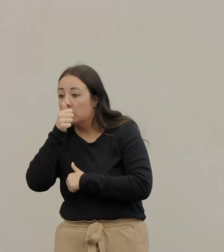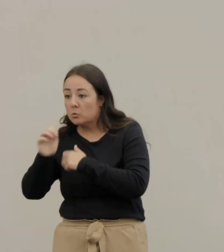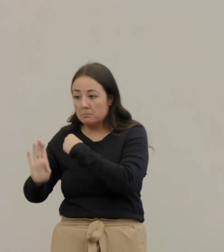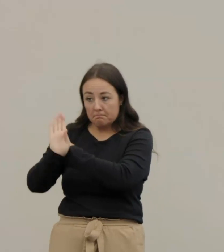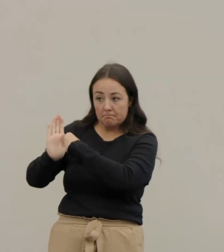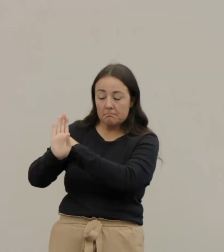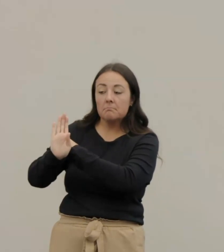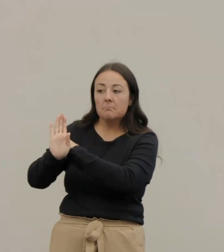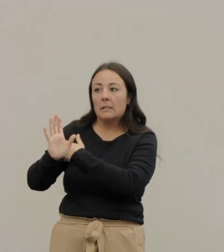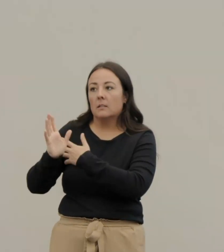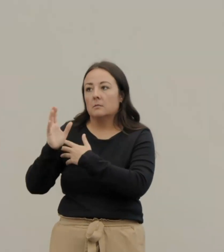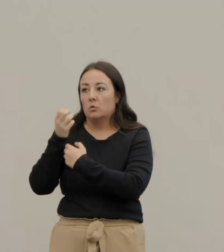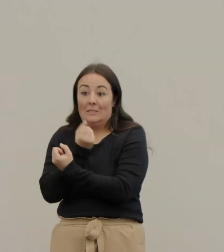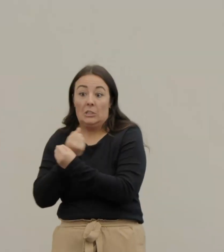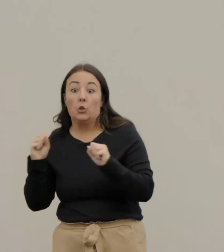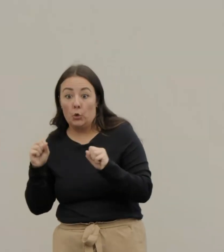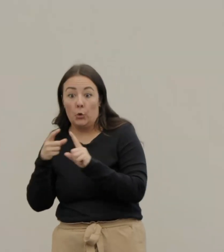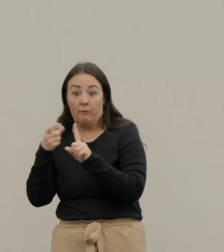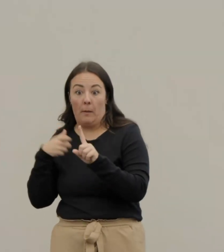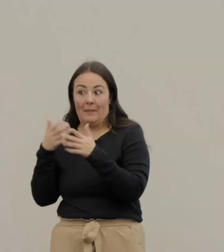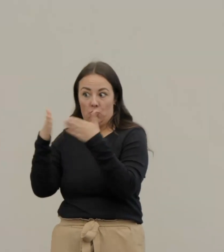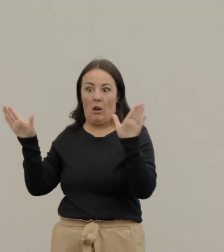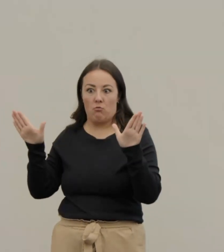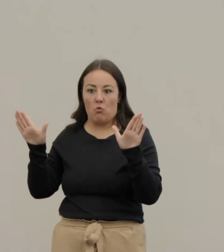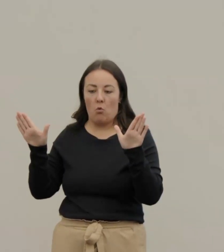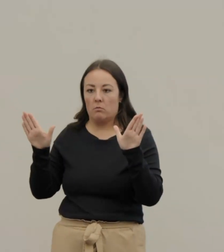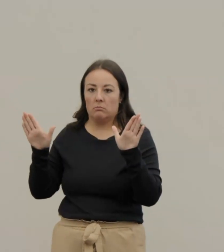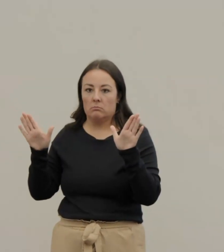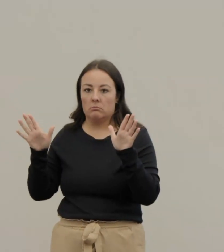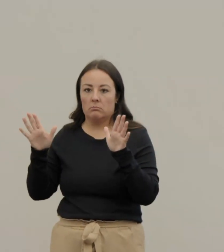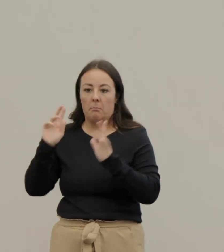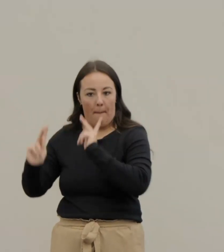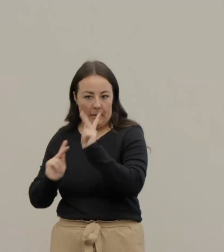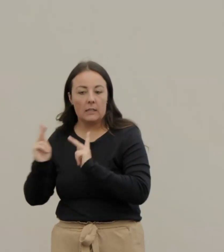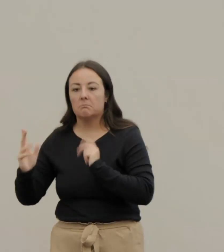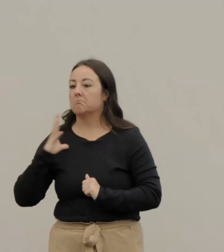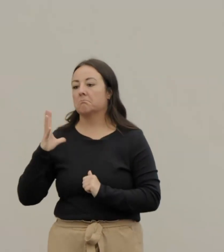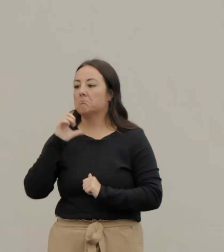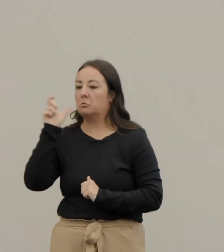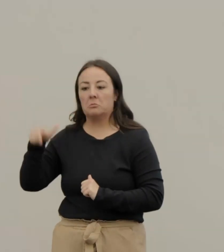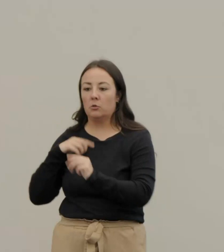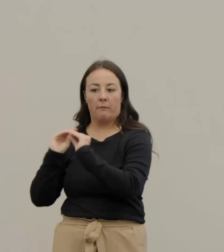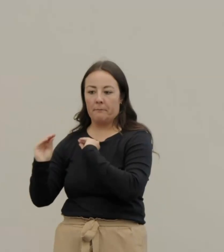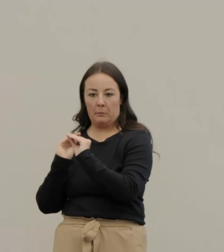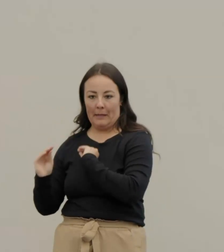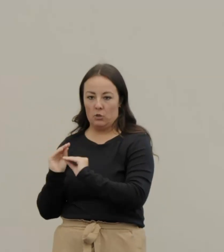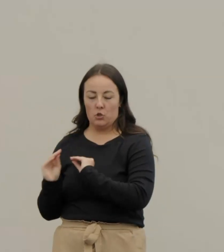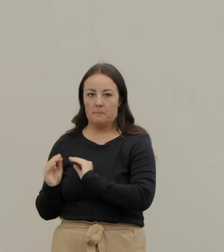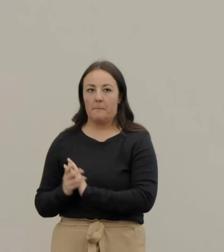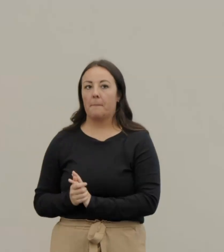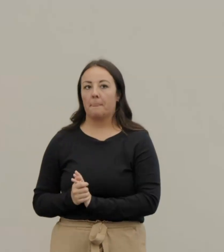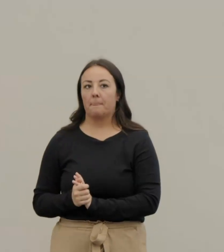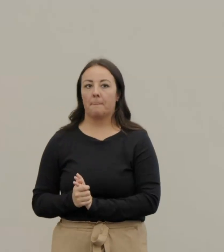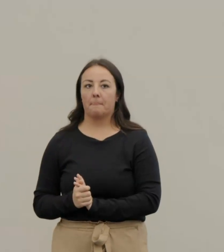or otherwise secured from the general public, that does not need remediation. You